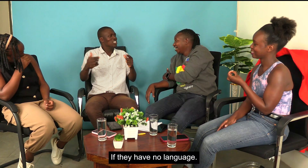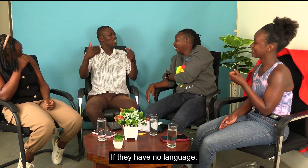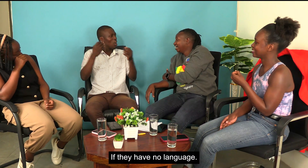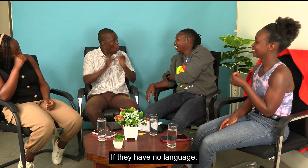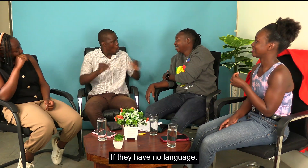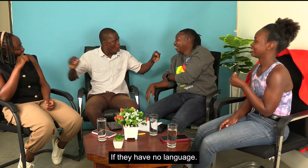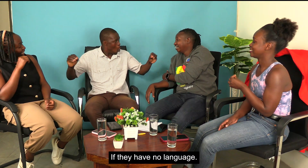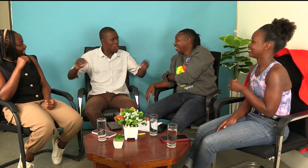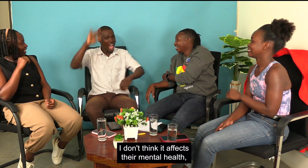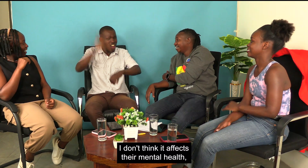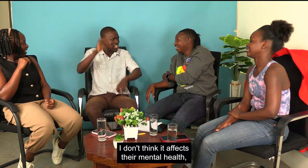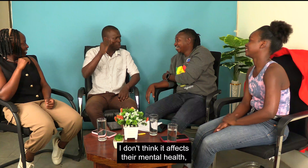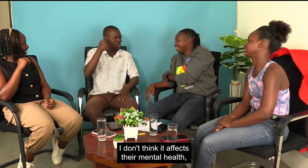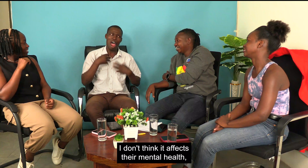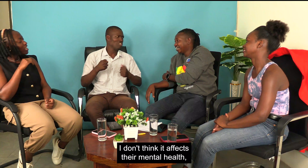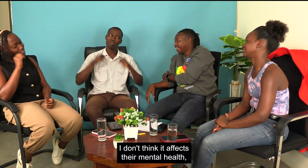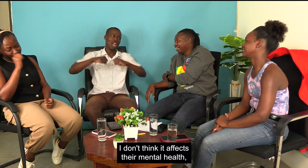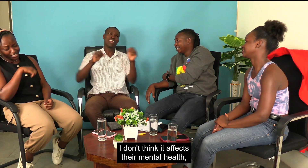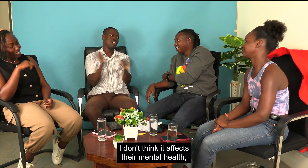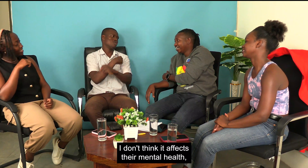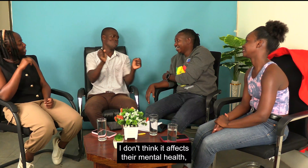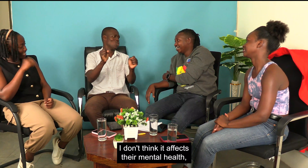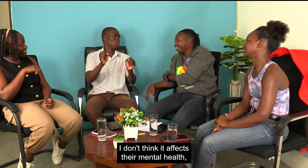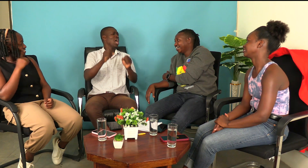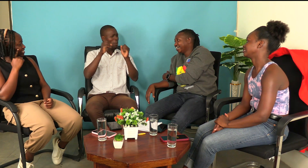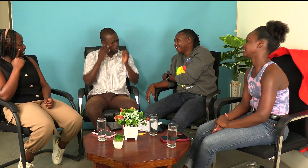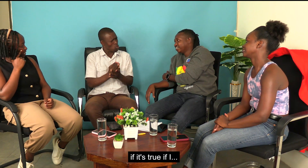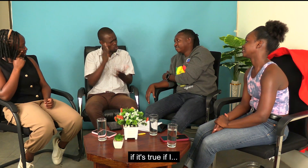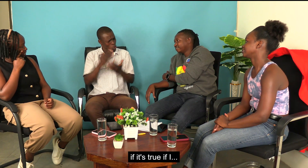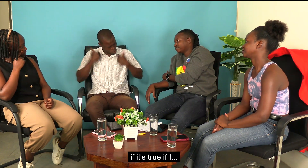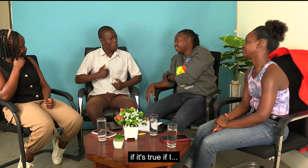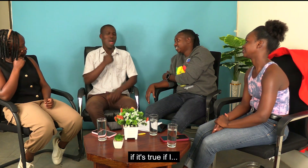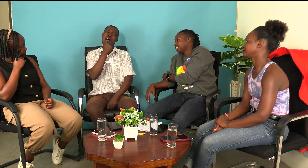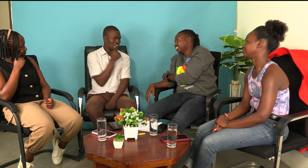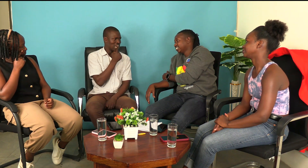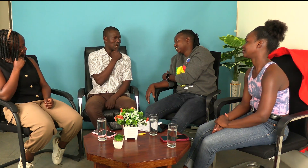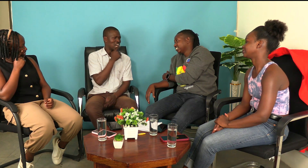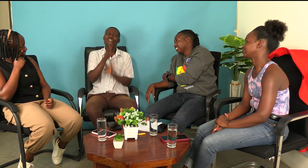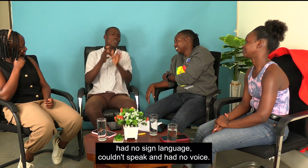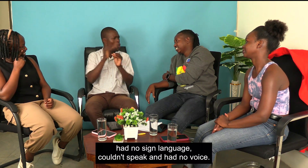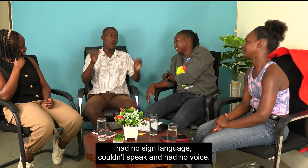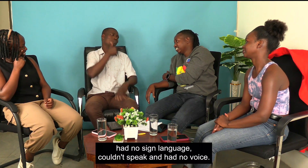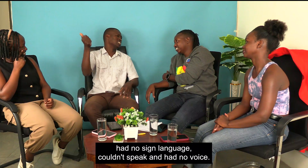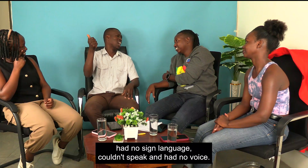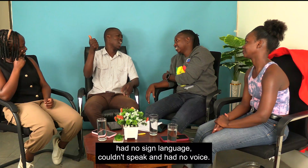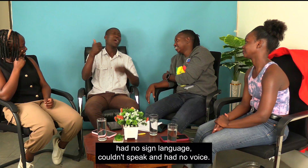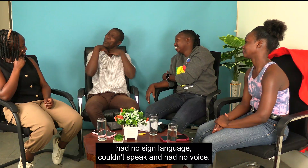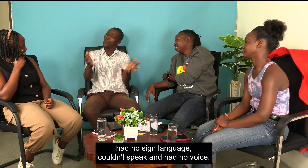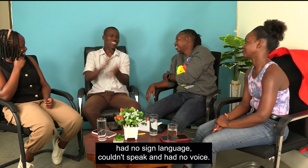but what you said about language, and if I don't have a language at all, it cannot affect me mentally. So me as a deaf person,